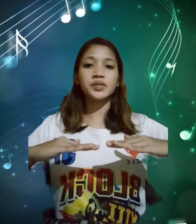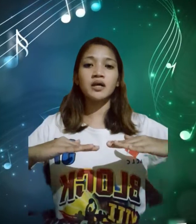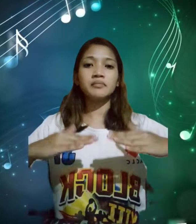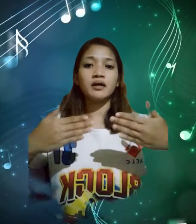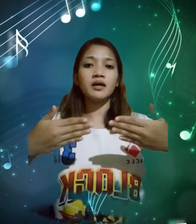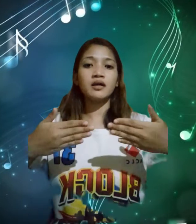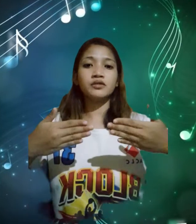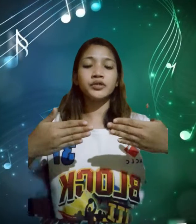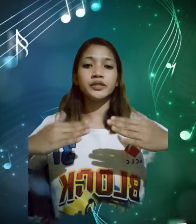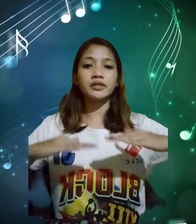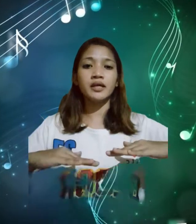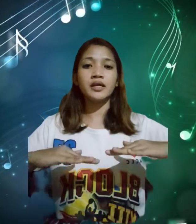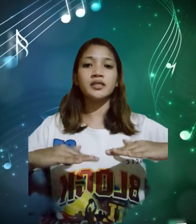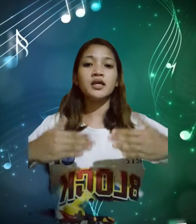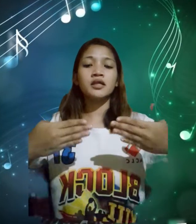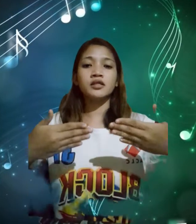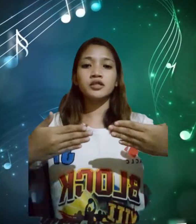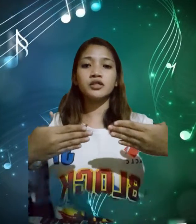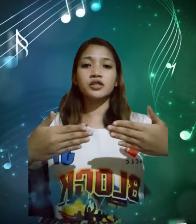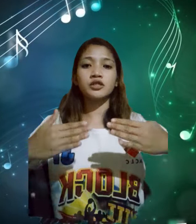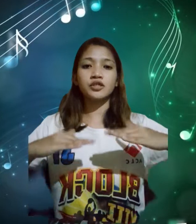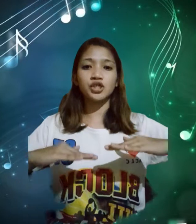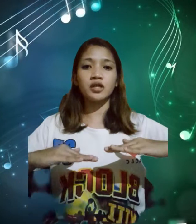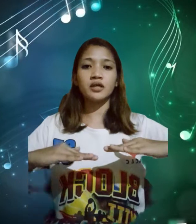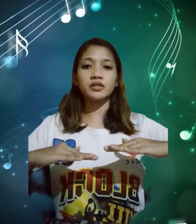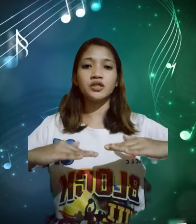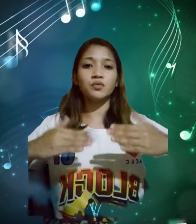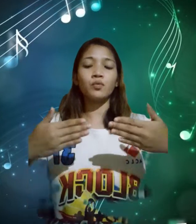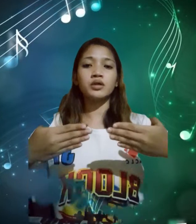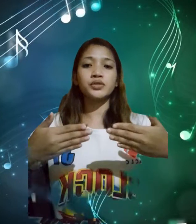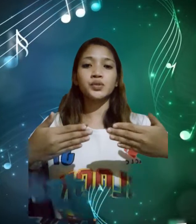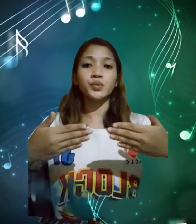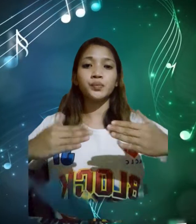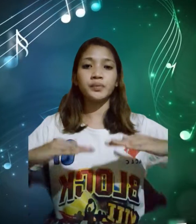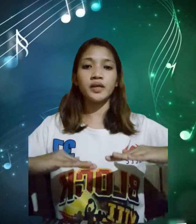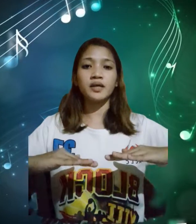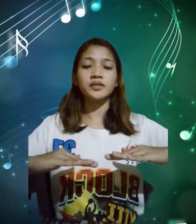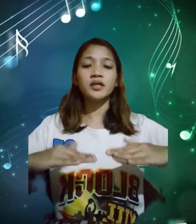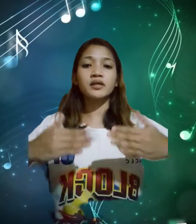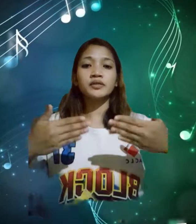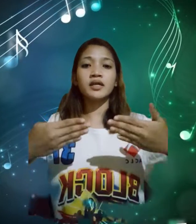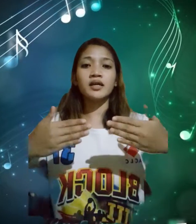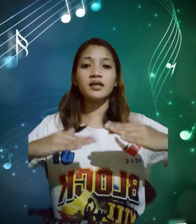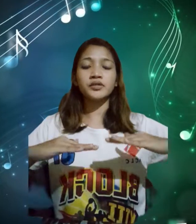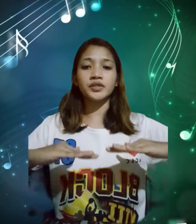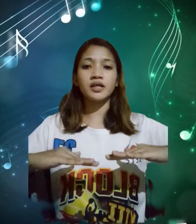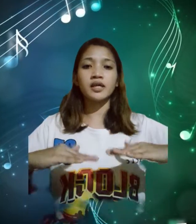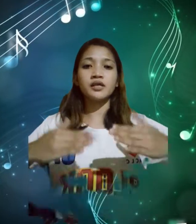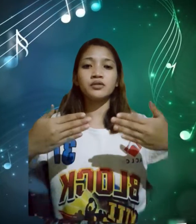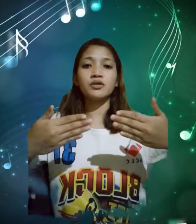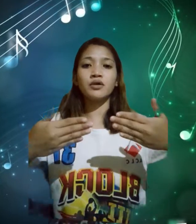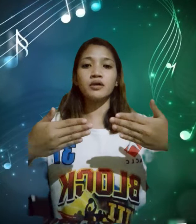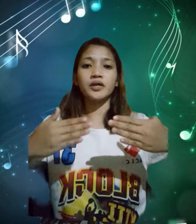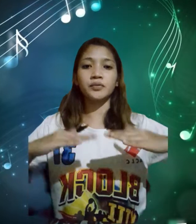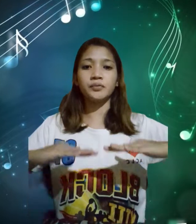again some other day. Little Johnny wants to play. Rain,